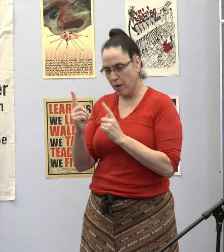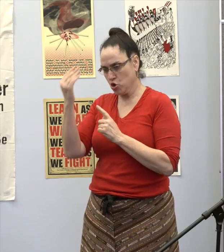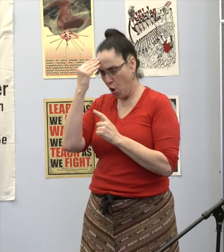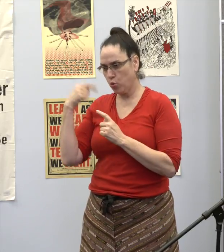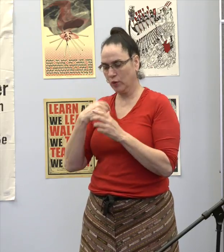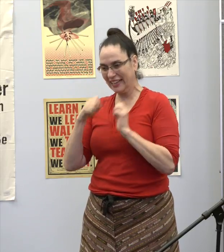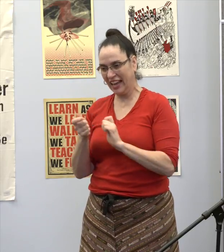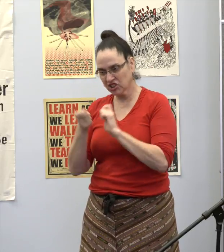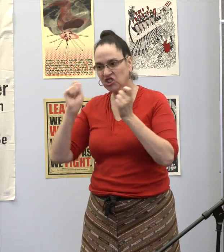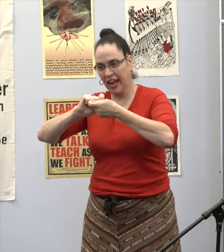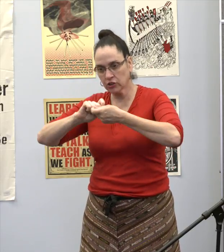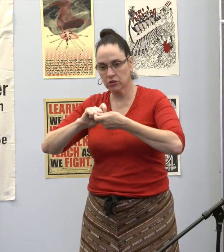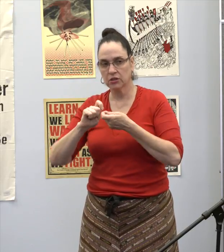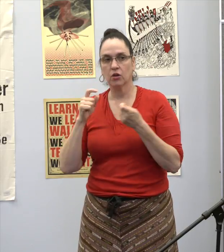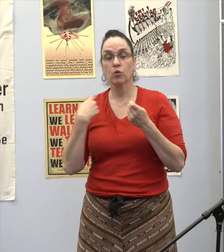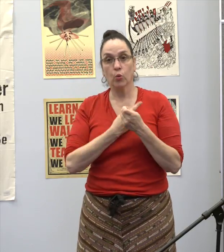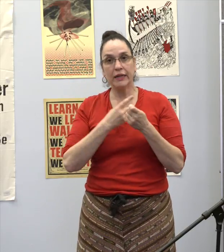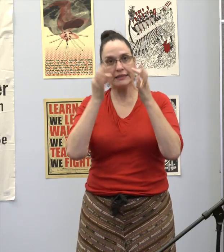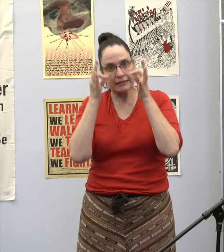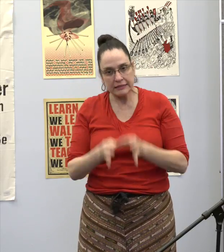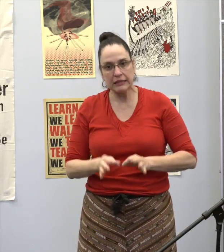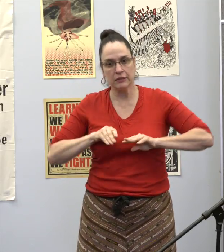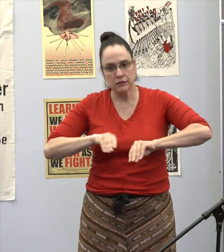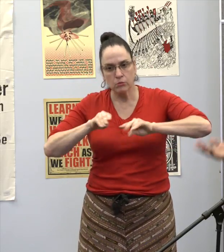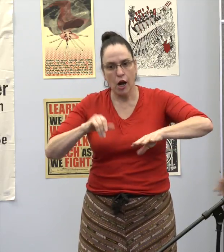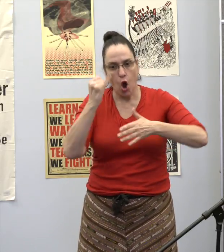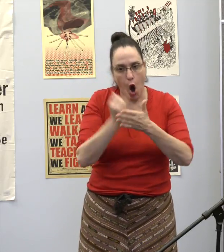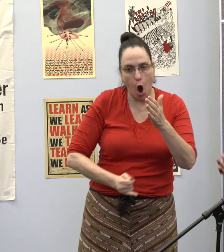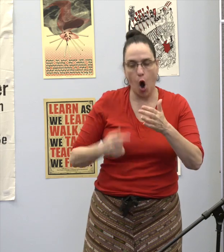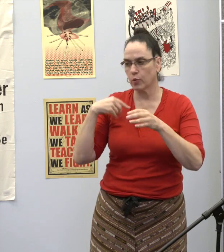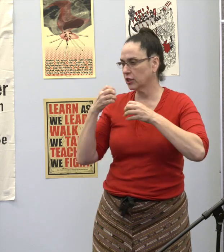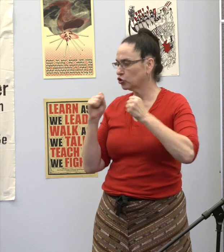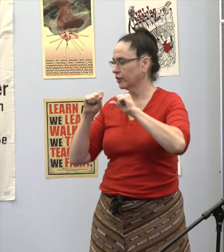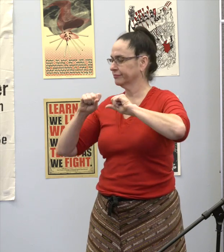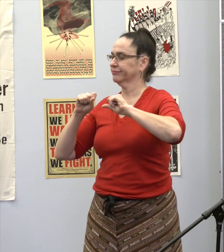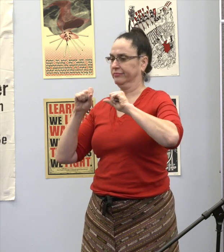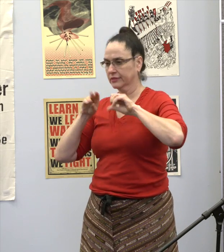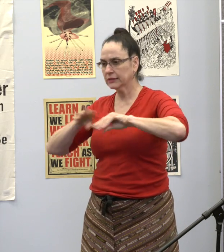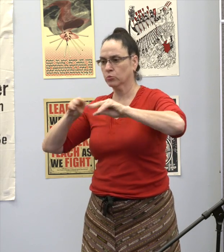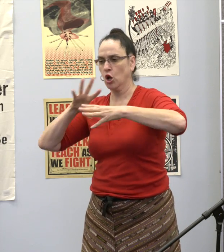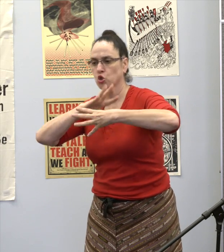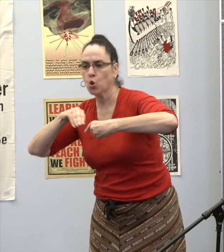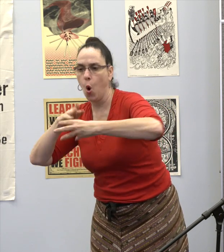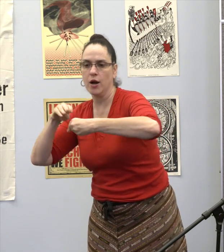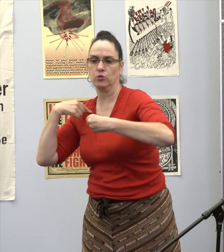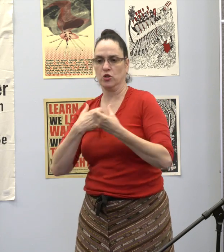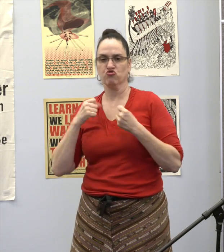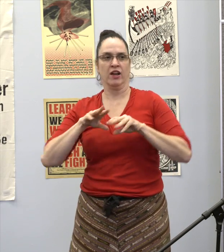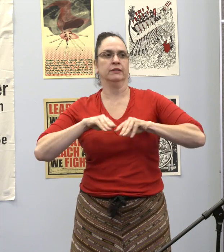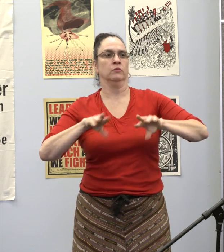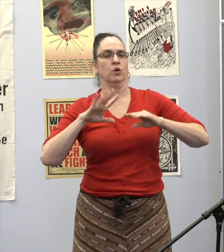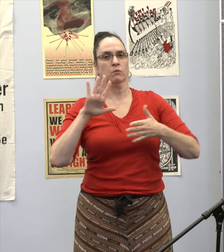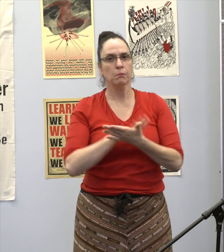tool and storytelling and music and poetry and writing to share our story, to share